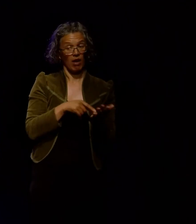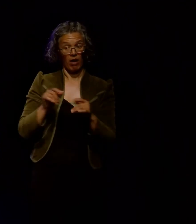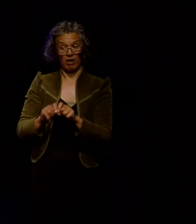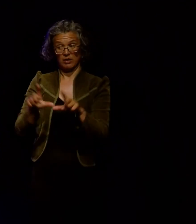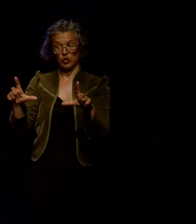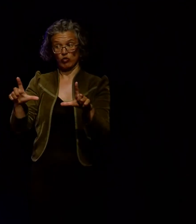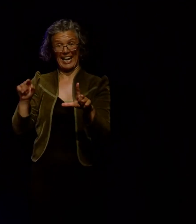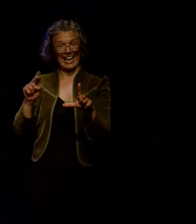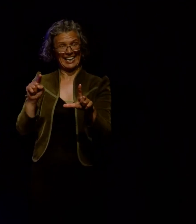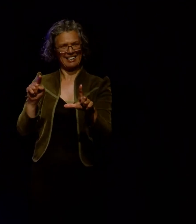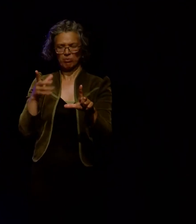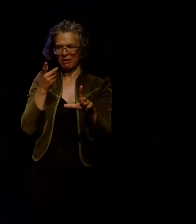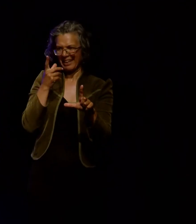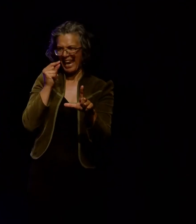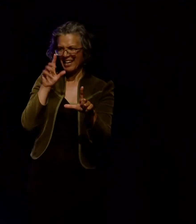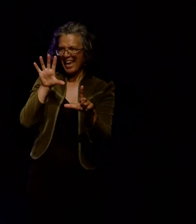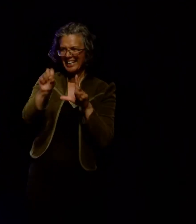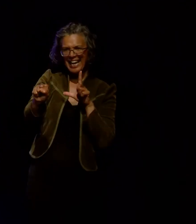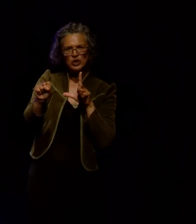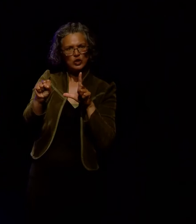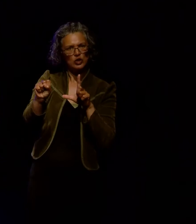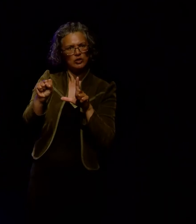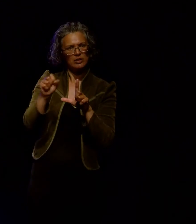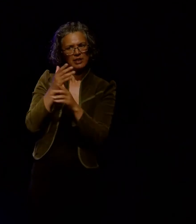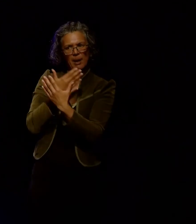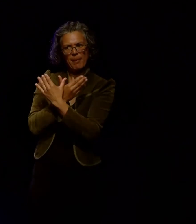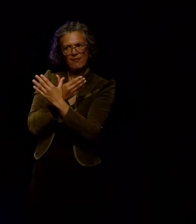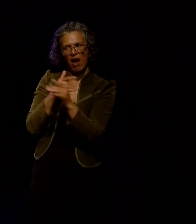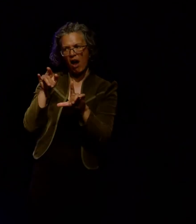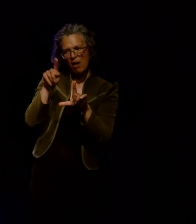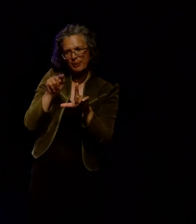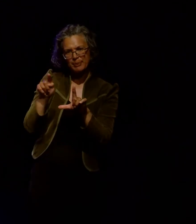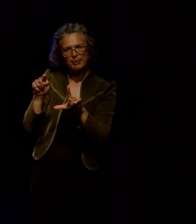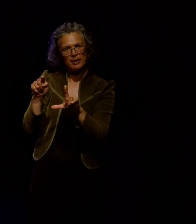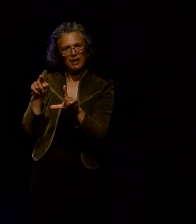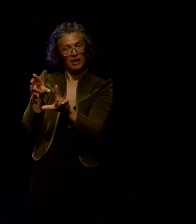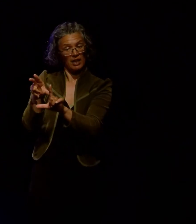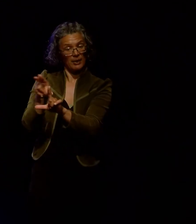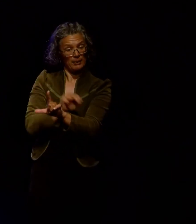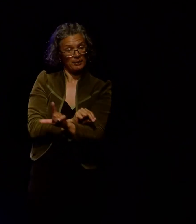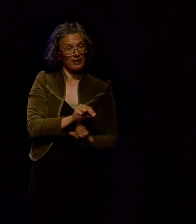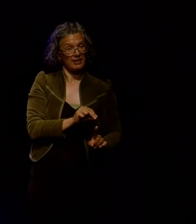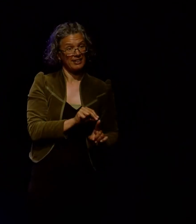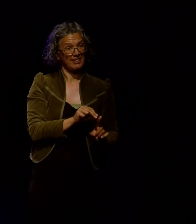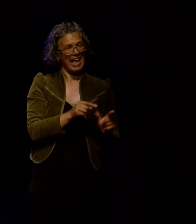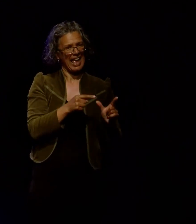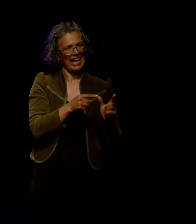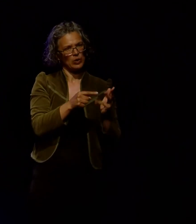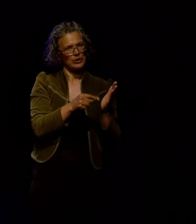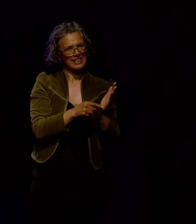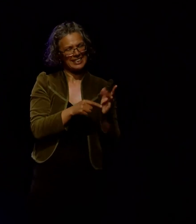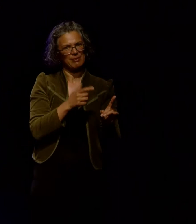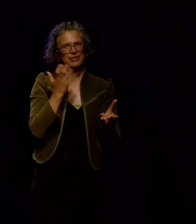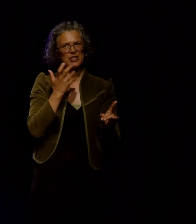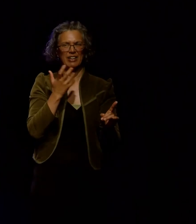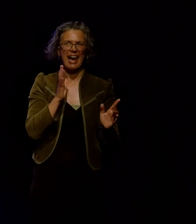the butterfly's beauty. The butterfly apps just landed at Aotea Square's digital screen after a flutter at AUT. Sorry, I